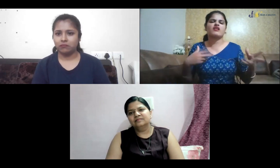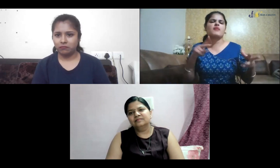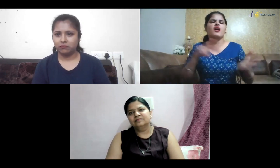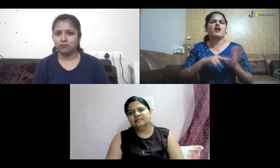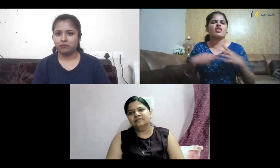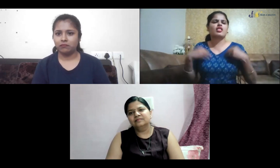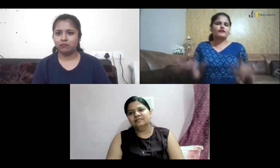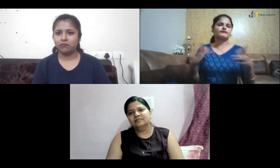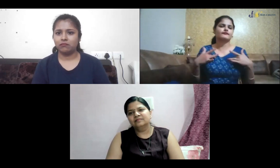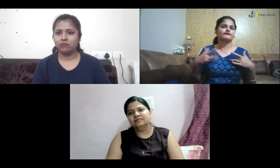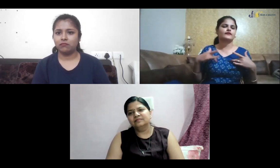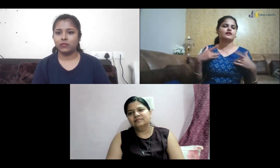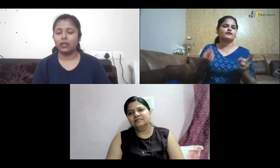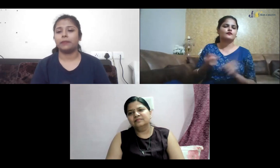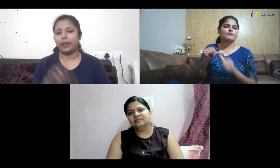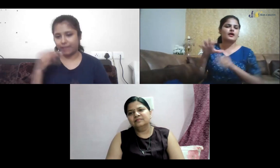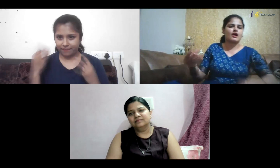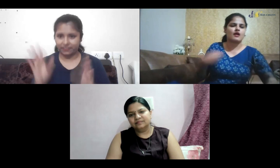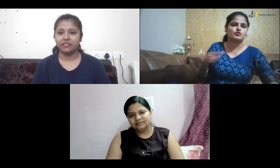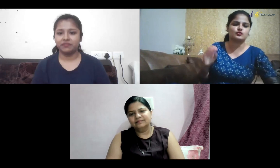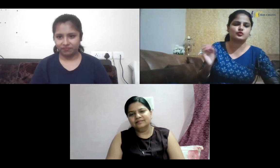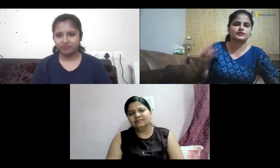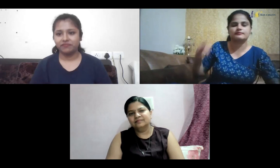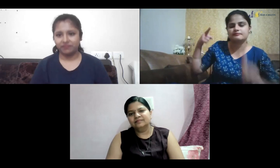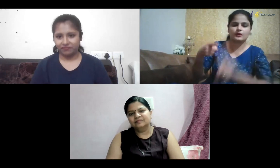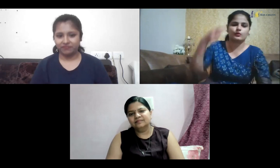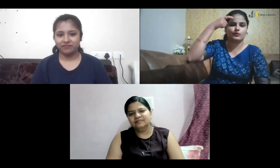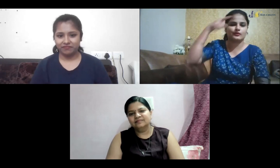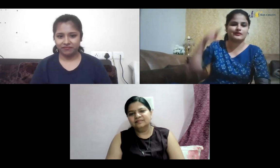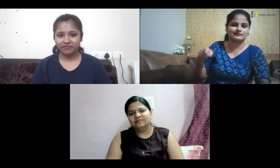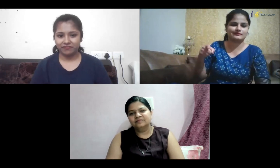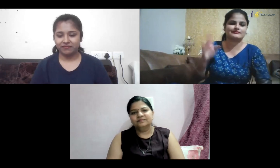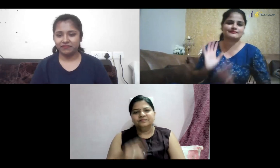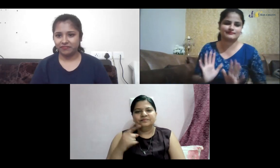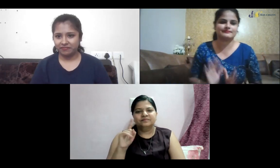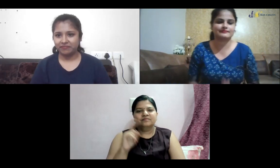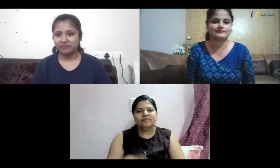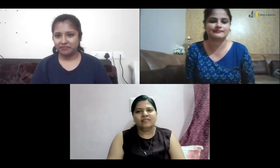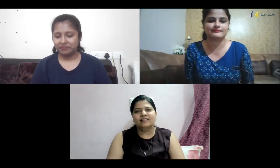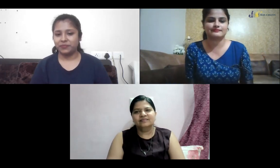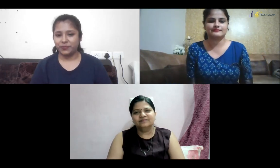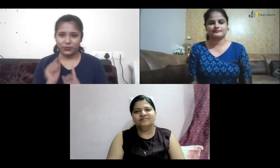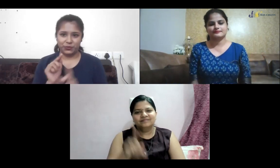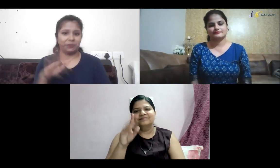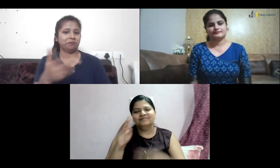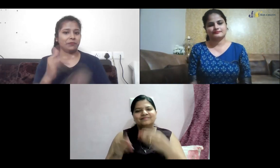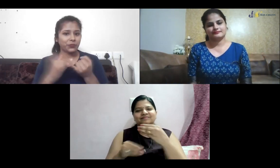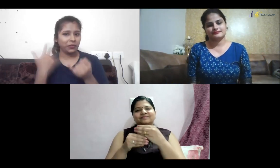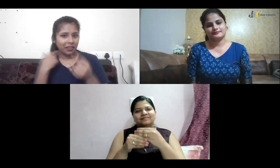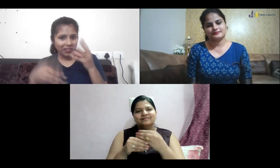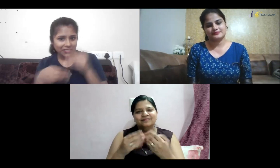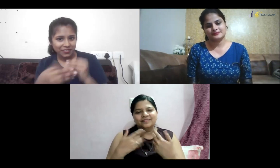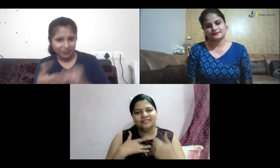So I was hanging around with my friends. So that's the reason which came from the accessibility